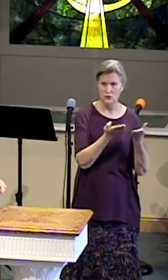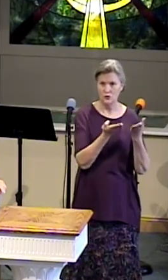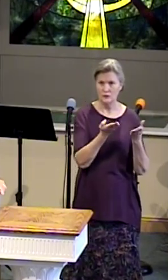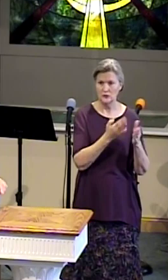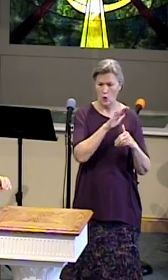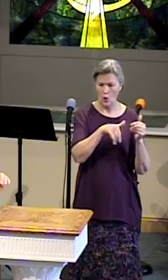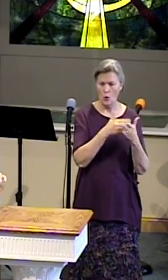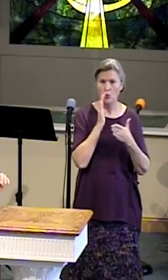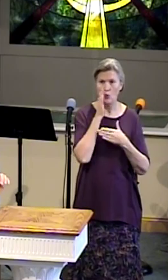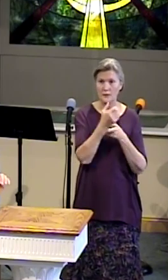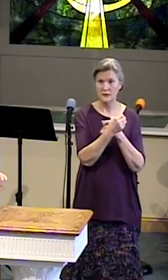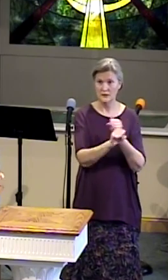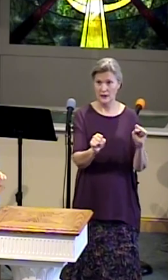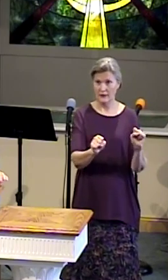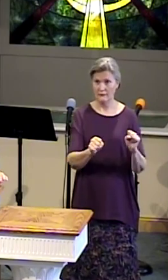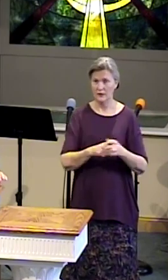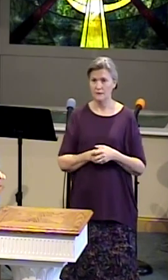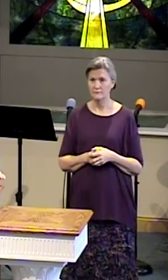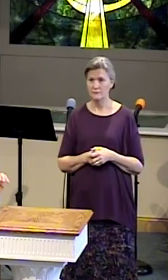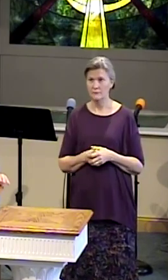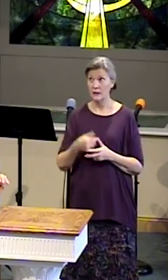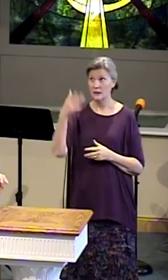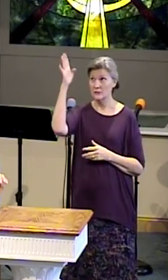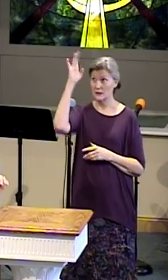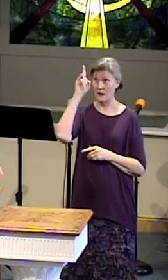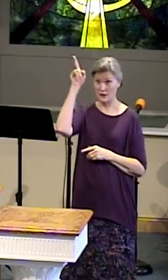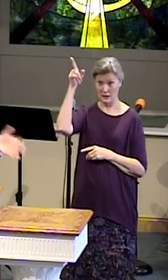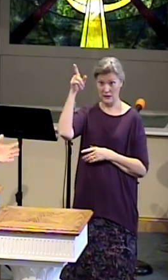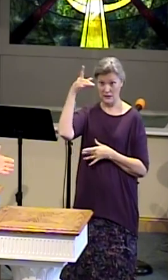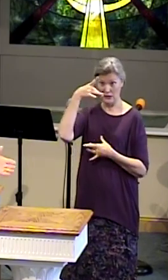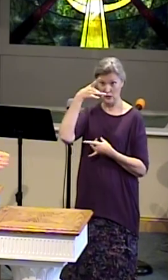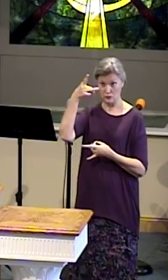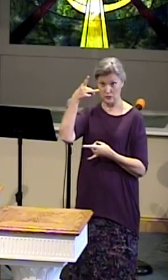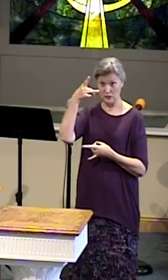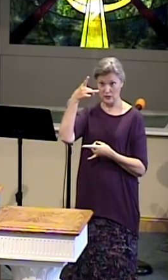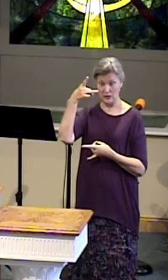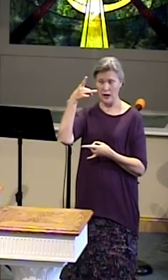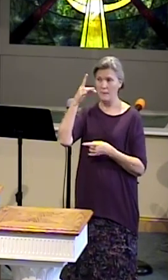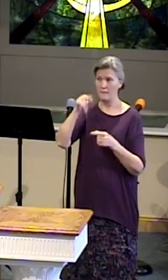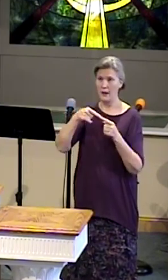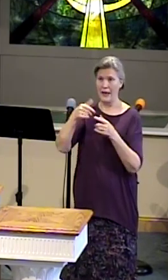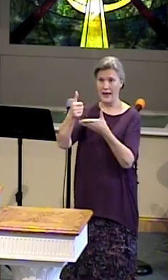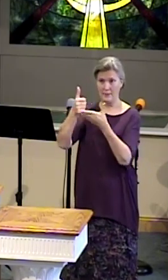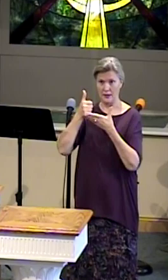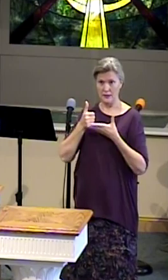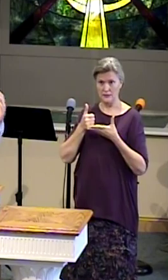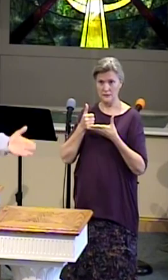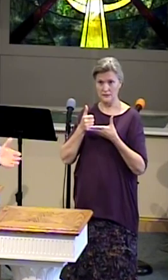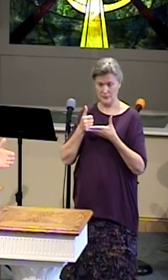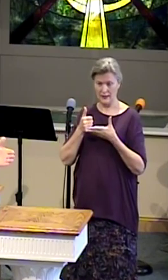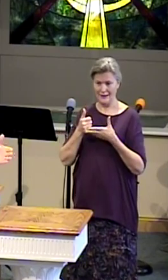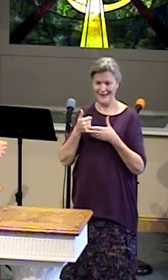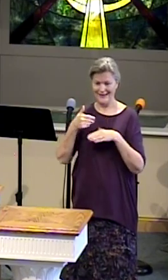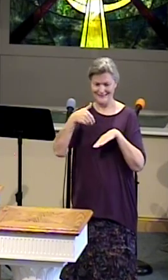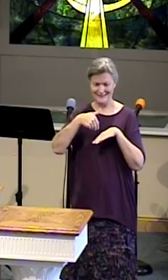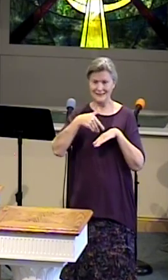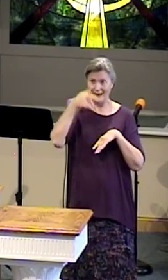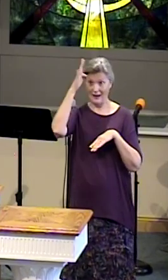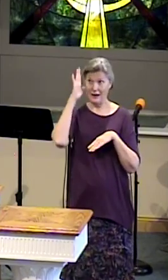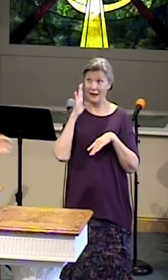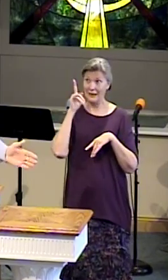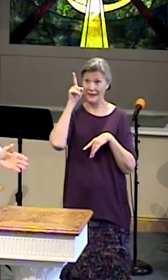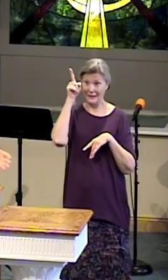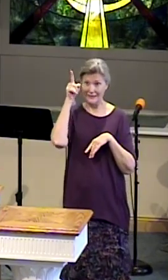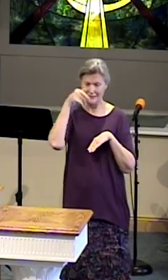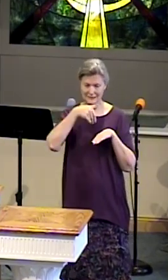Is God interested in helping us or what? He sends an angel to go get a man to tell them to travel across